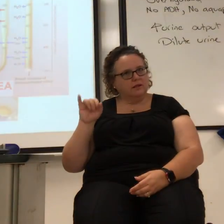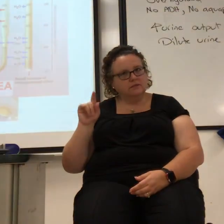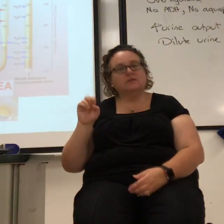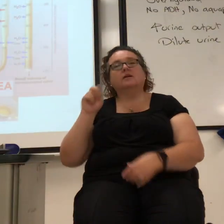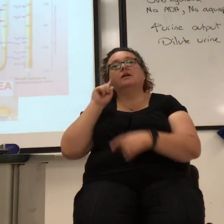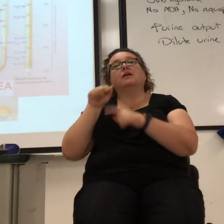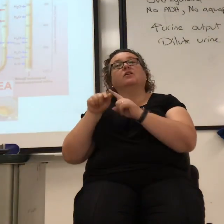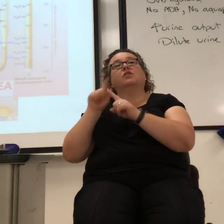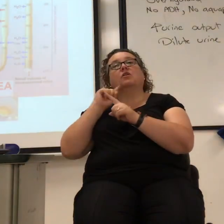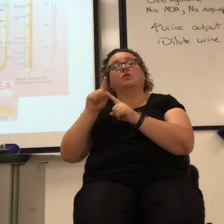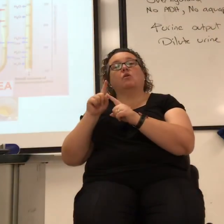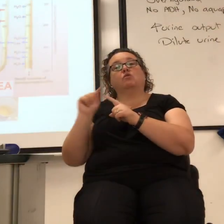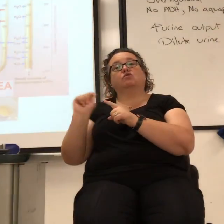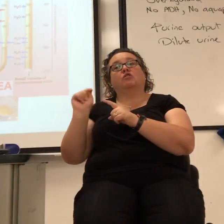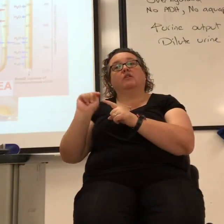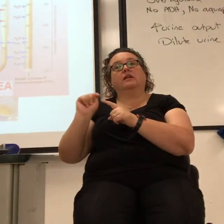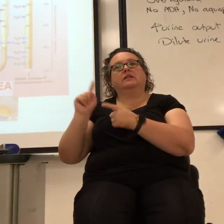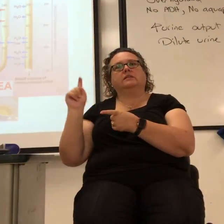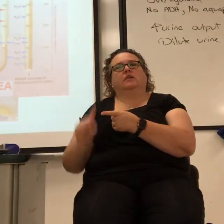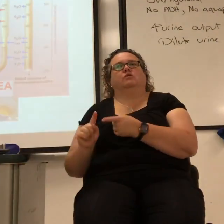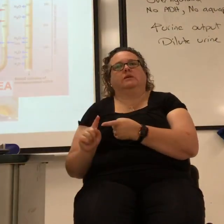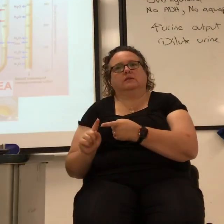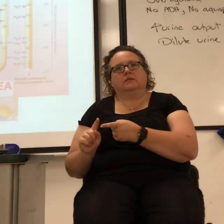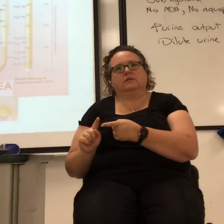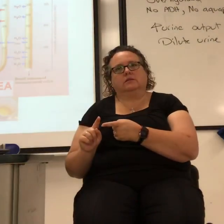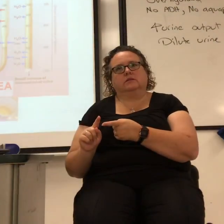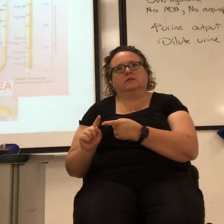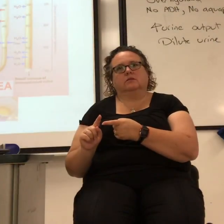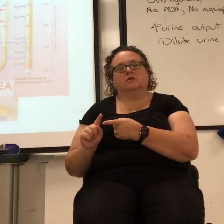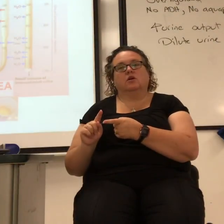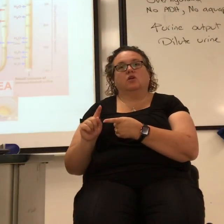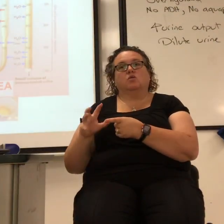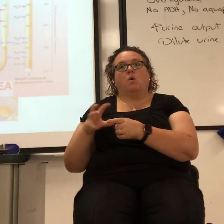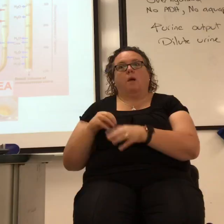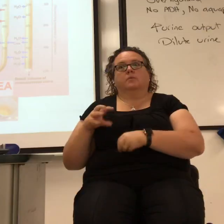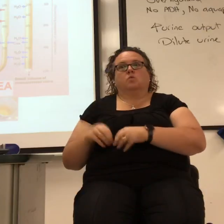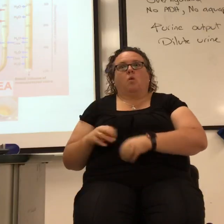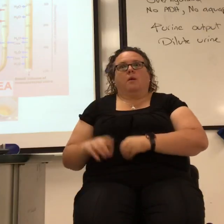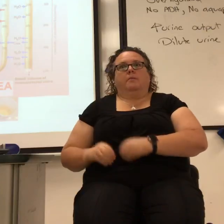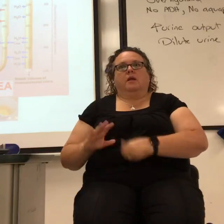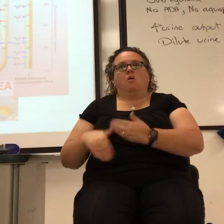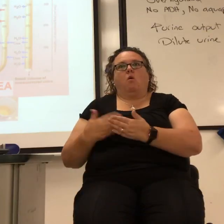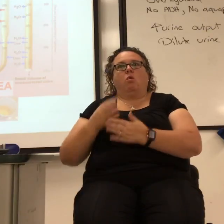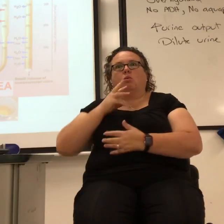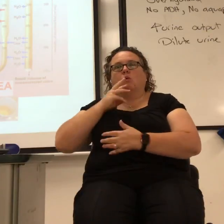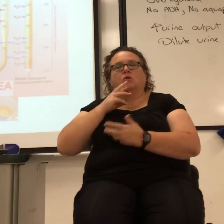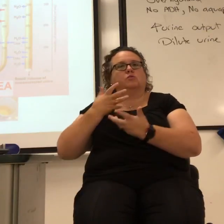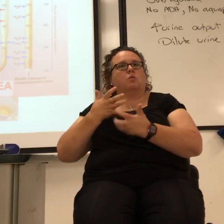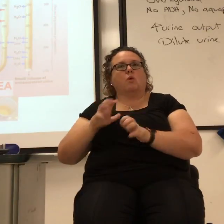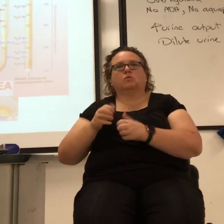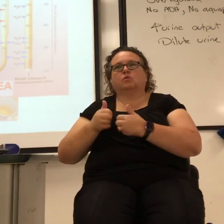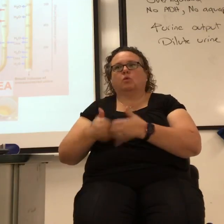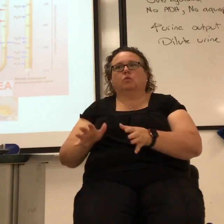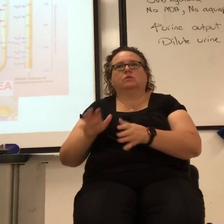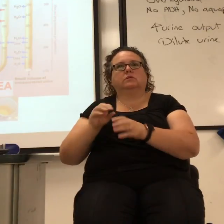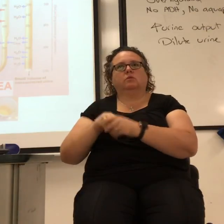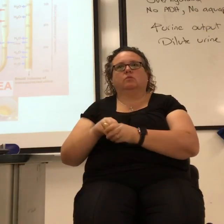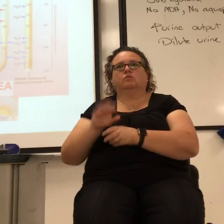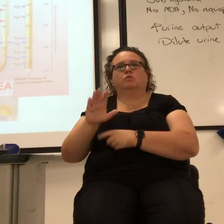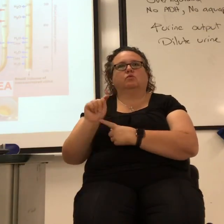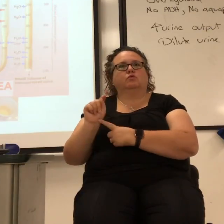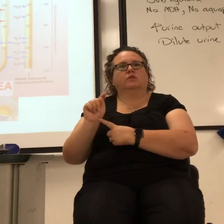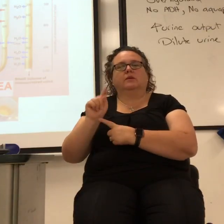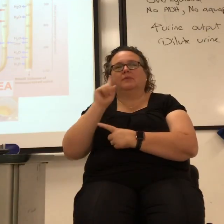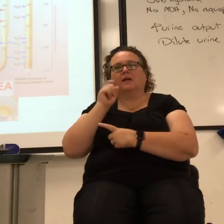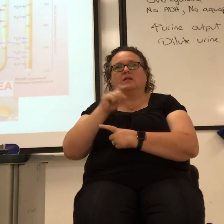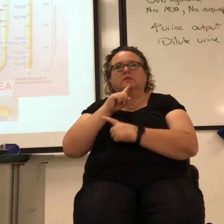The urine output decreases. You're reabsorbing all the water. You don't want to lose any of it to the urine because you're dehydrated. So maybe